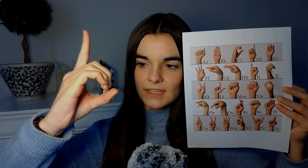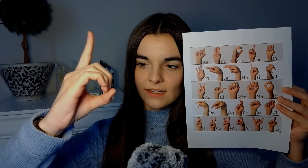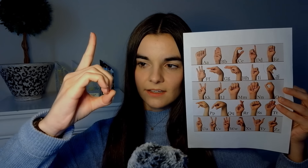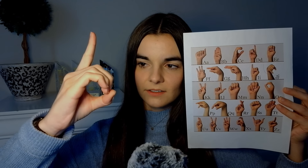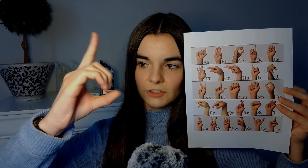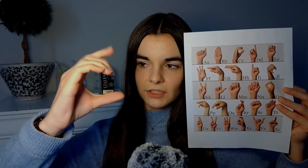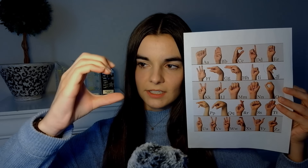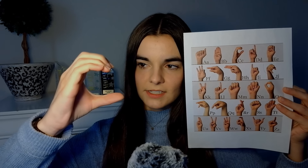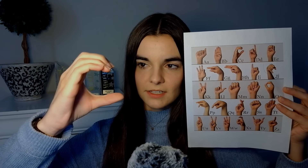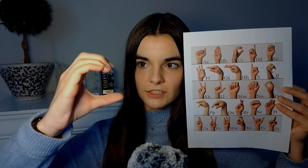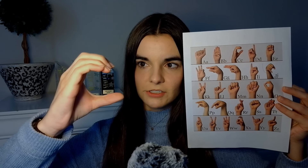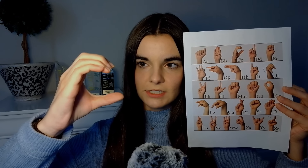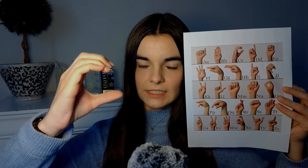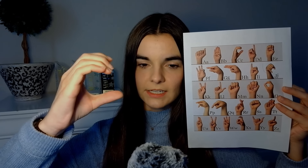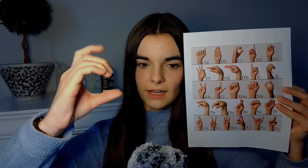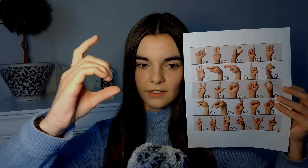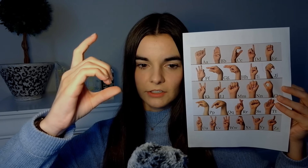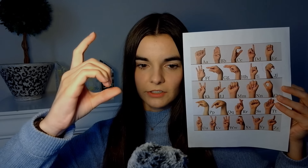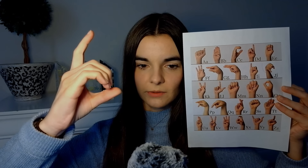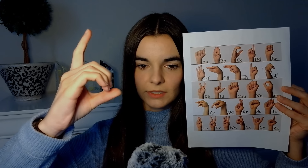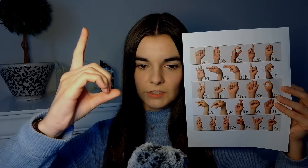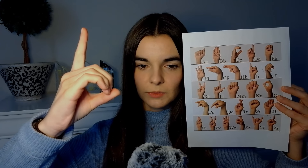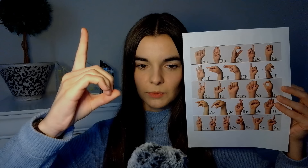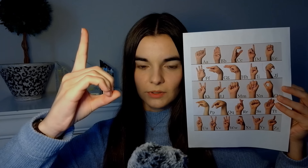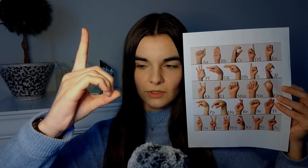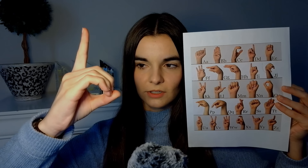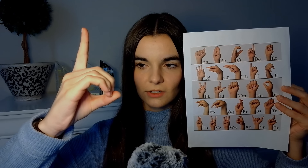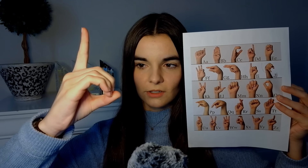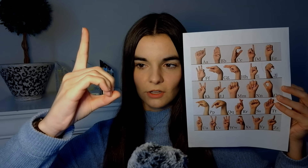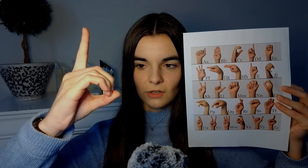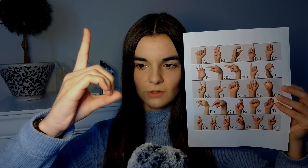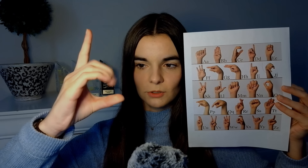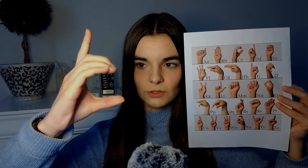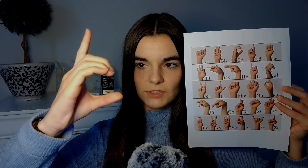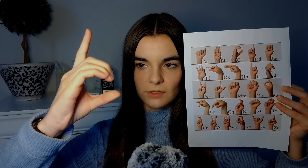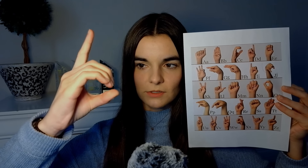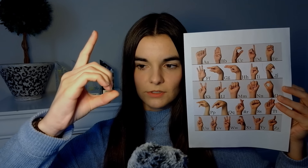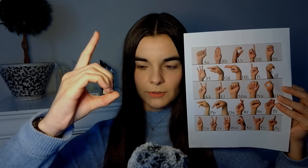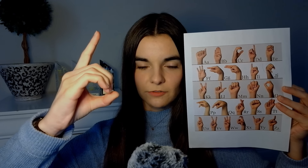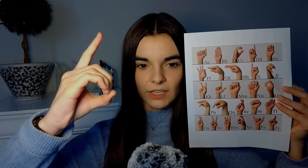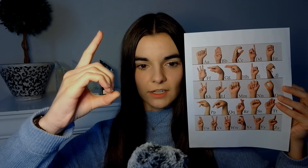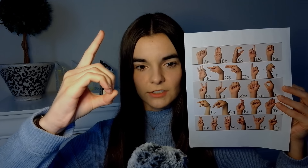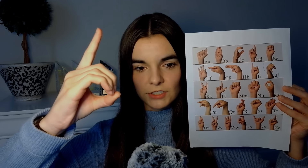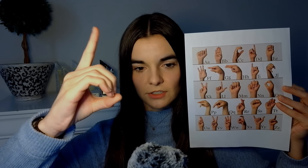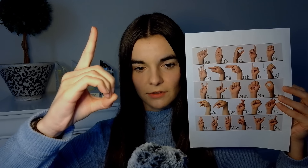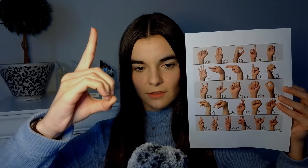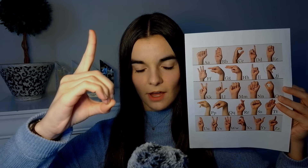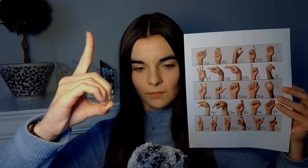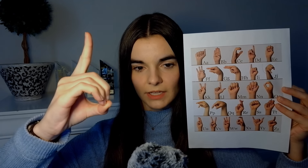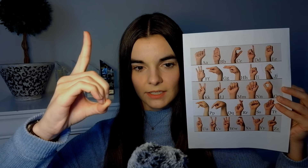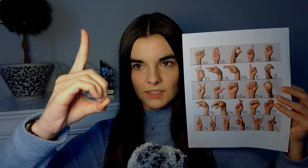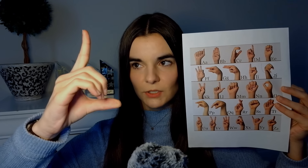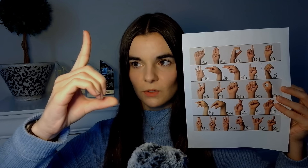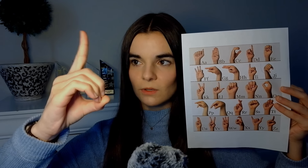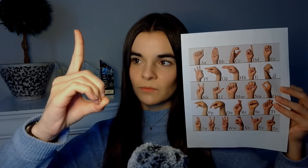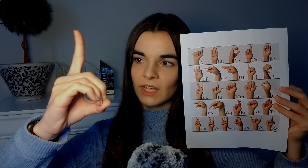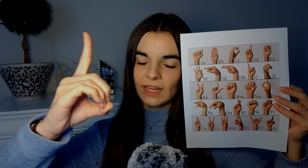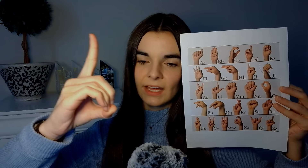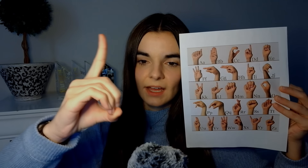D, you're going to take your C and you're going to close those three fingers to your thumb like a circle